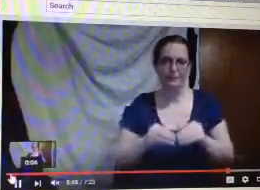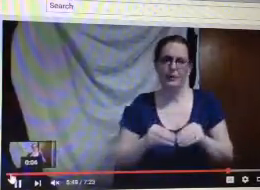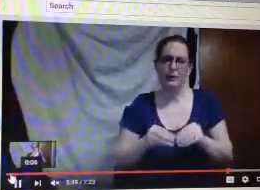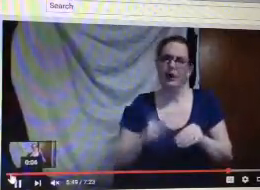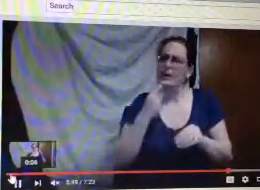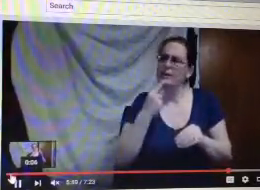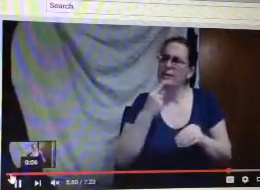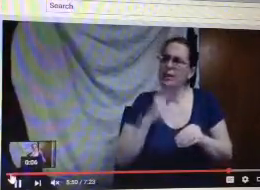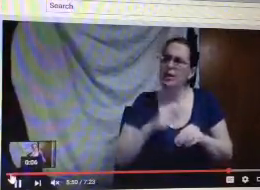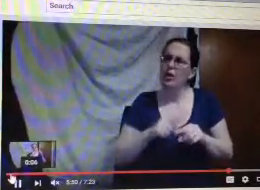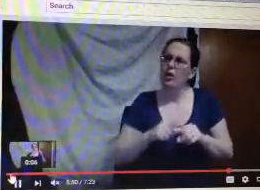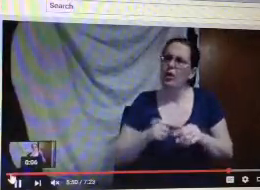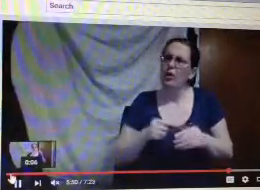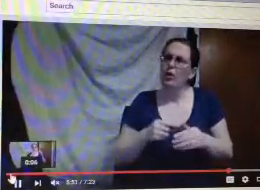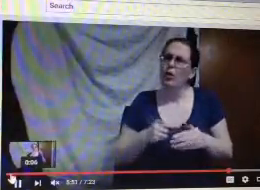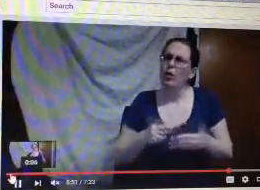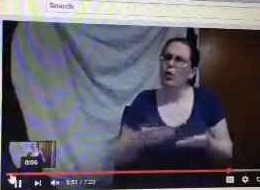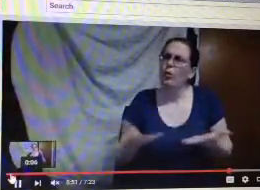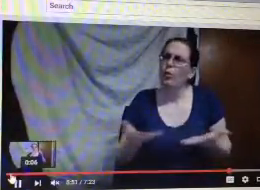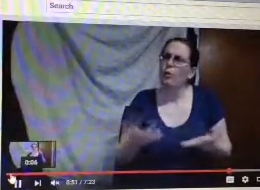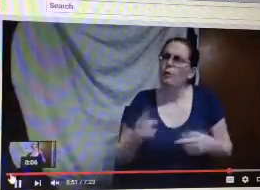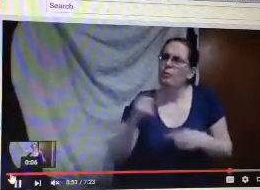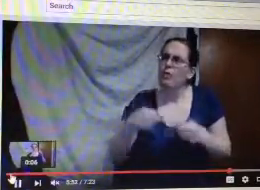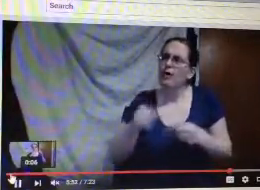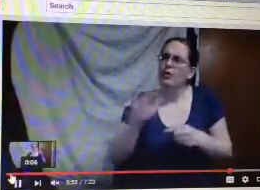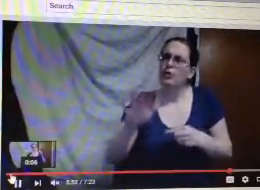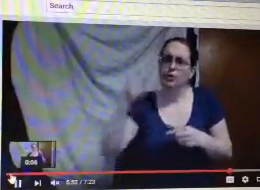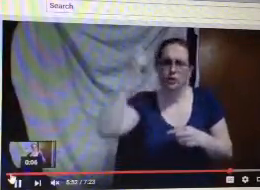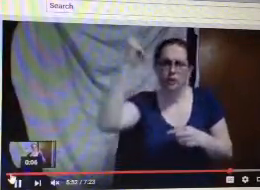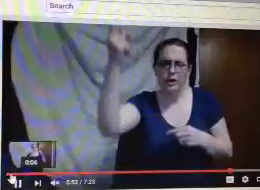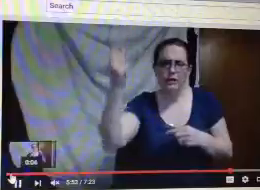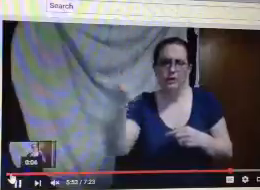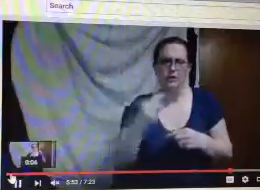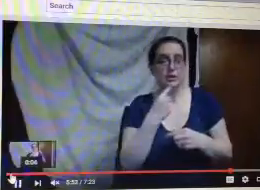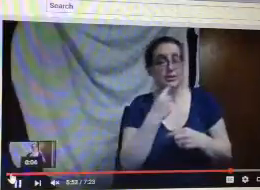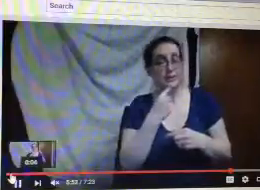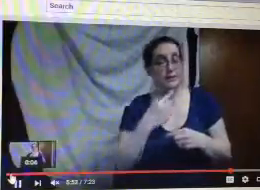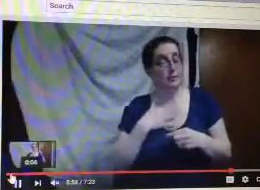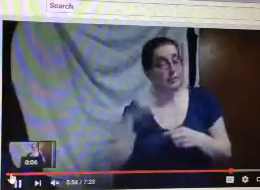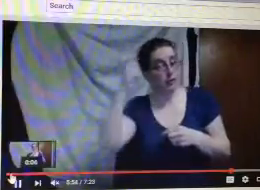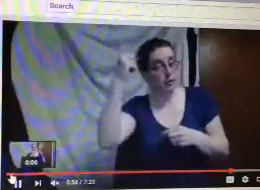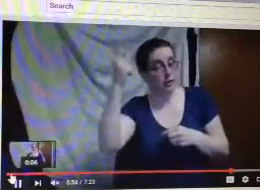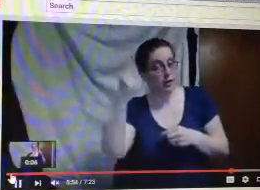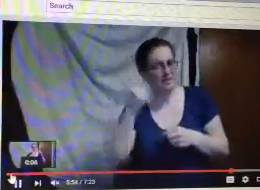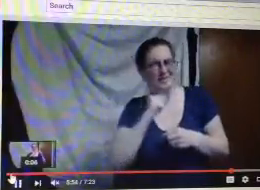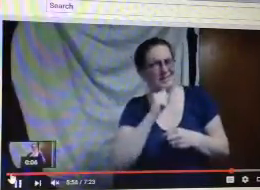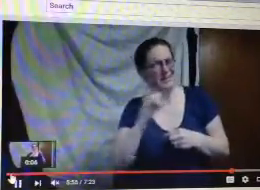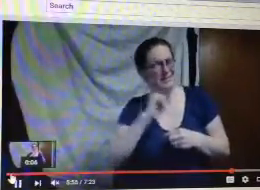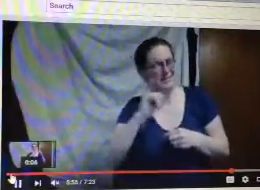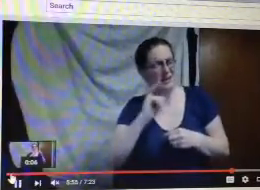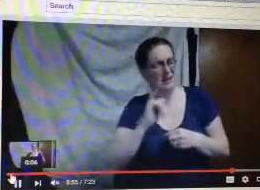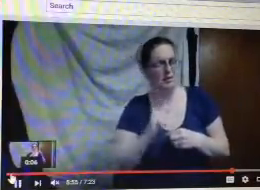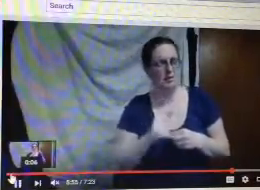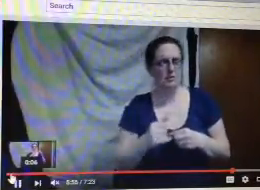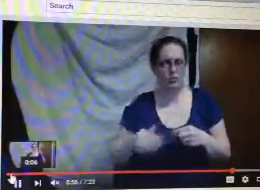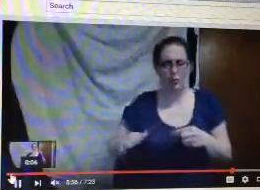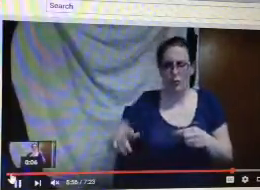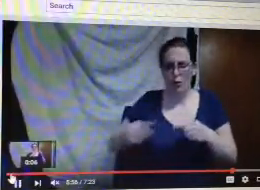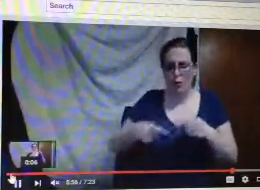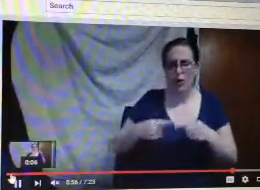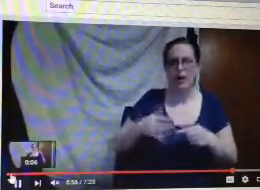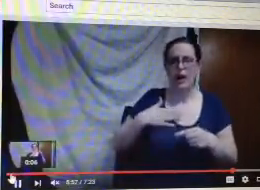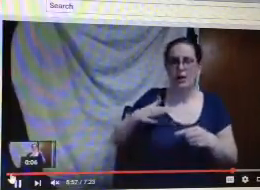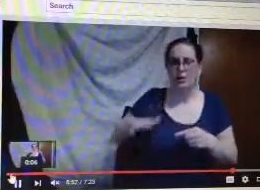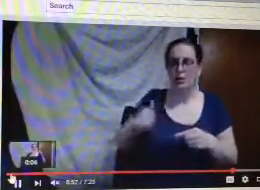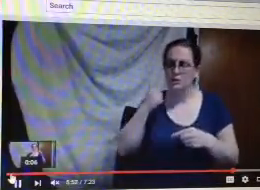my bags and say, "But what about your dreams?" She said, "My dreams? My dreams are not